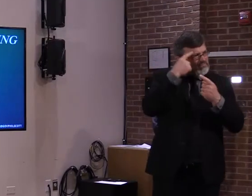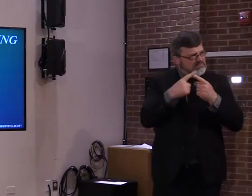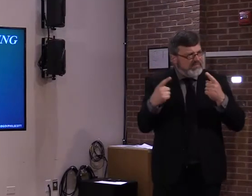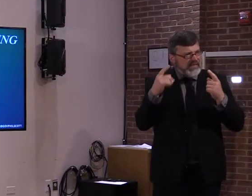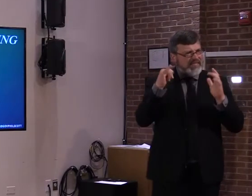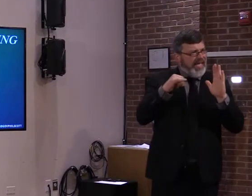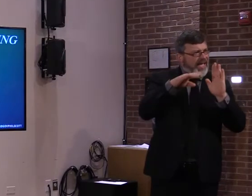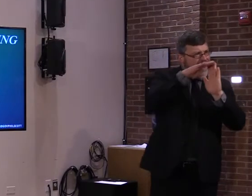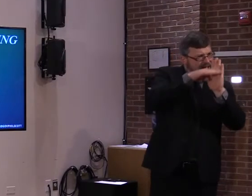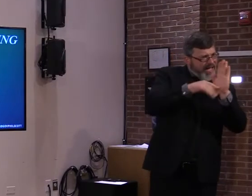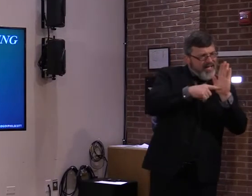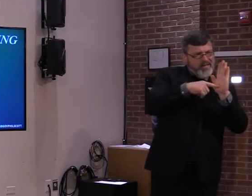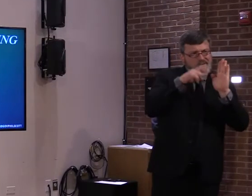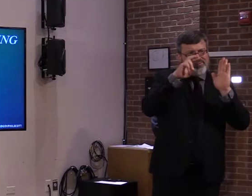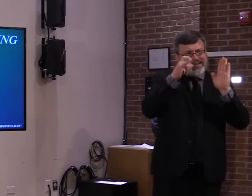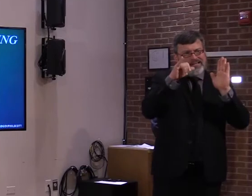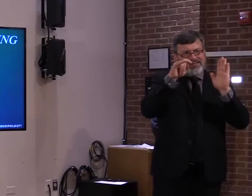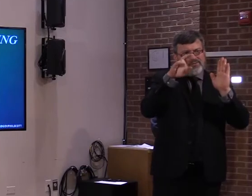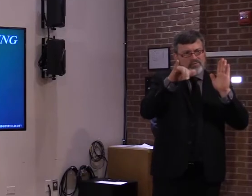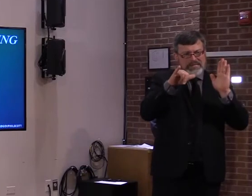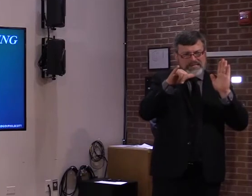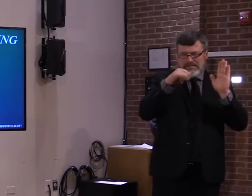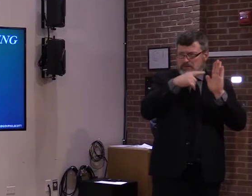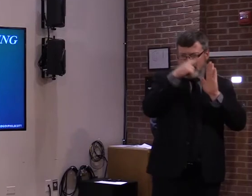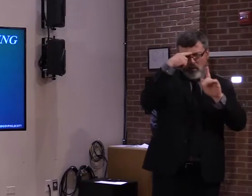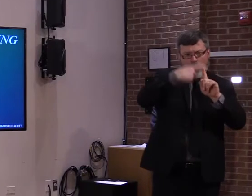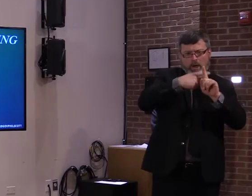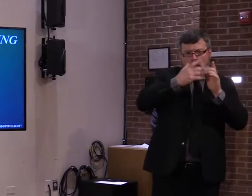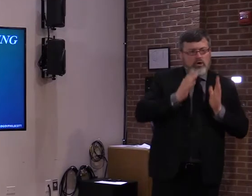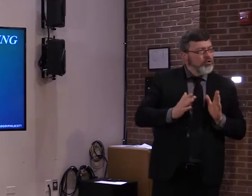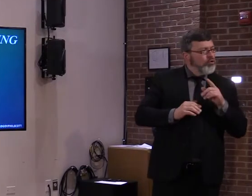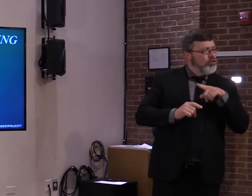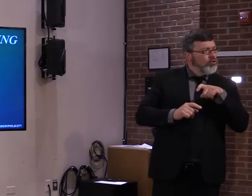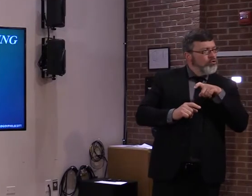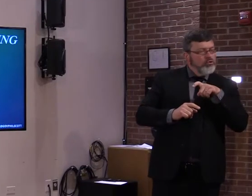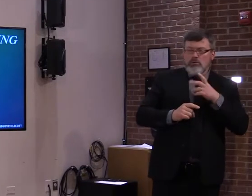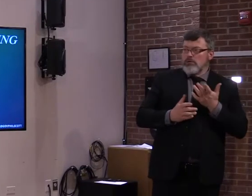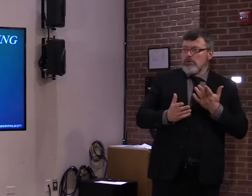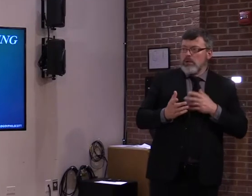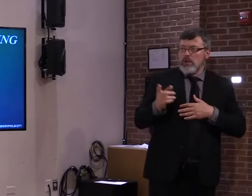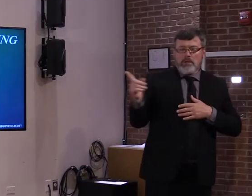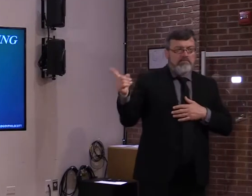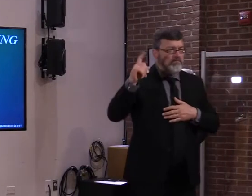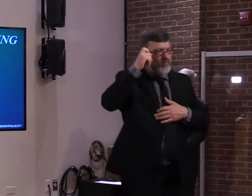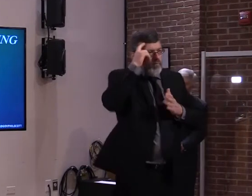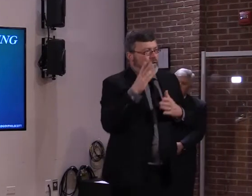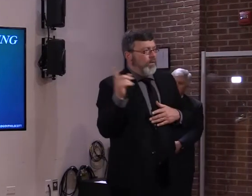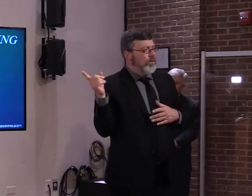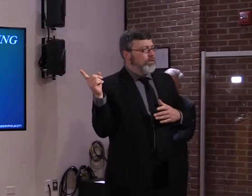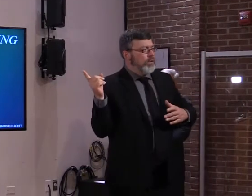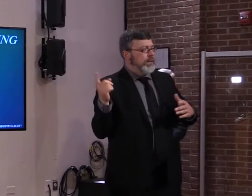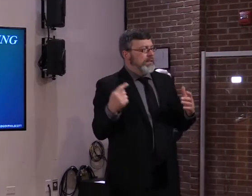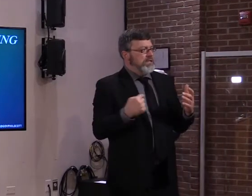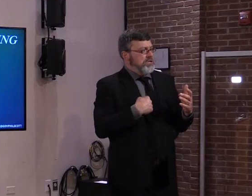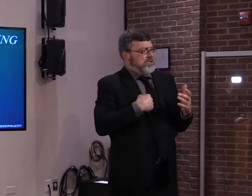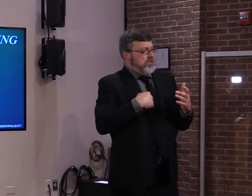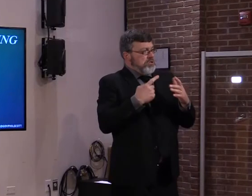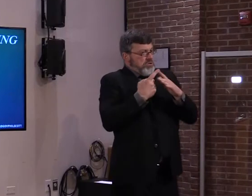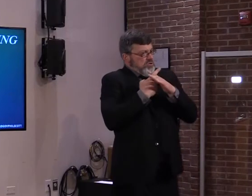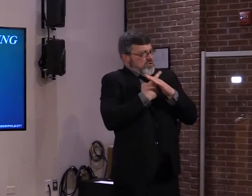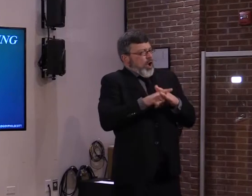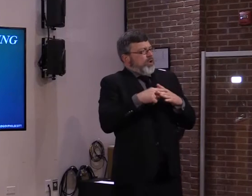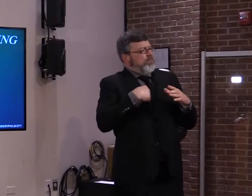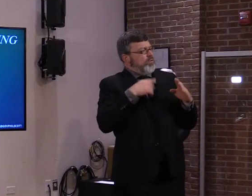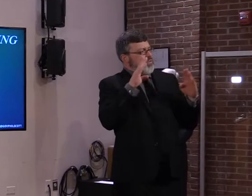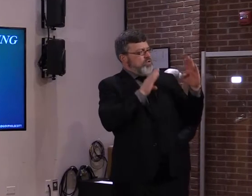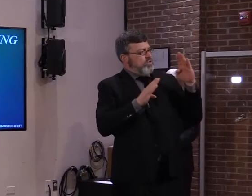those concerns from the very beginning. It creates more bureaucracy. It creates more expense on the state level, millions of dollars. And I don't think that we've